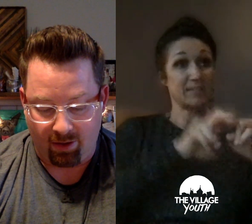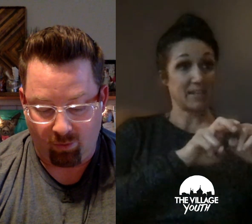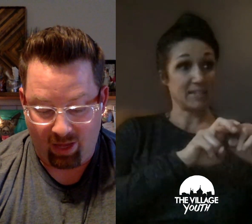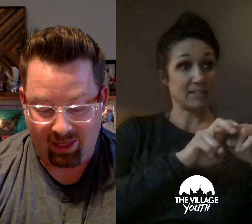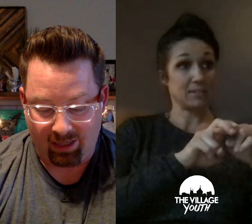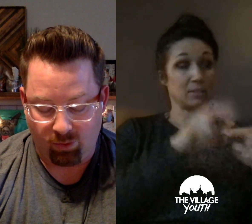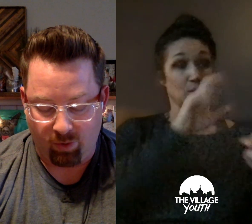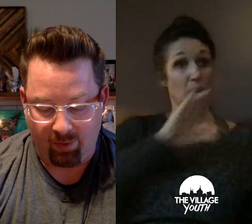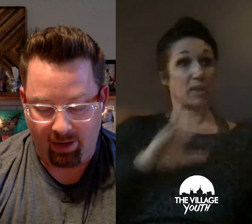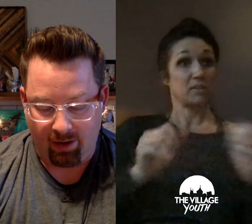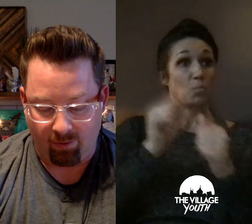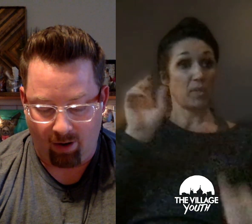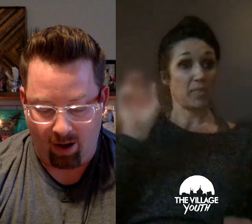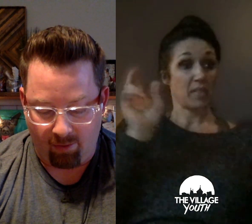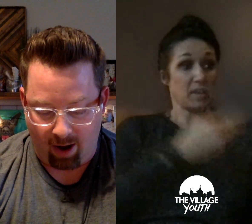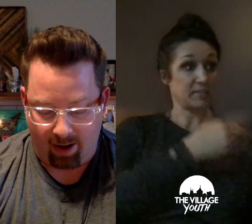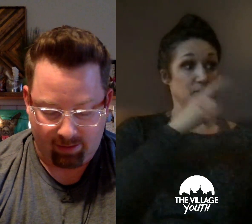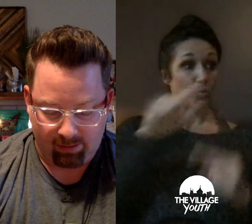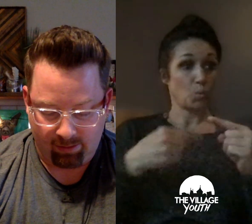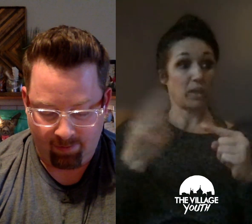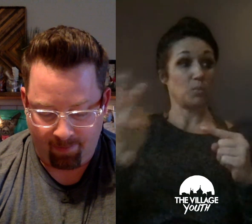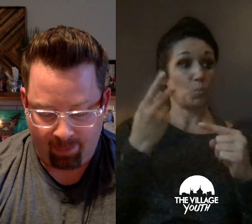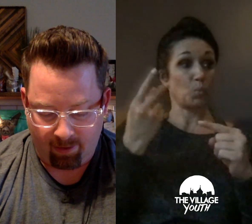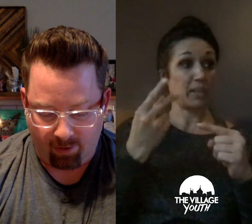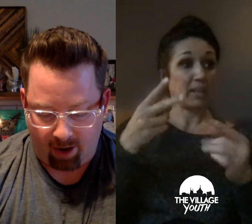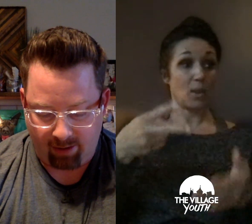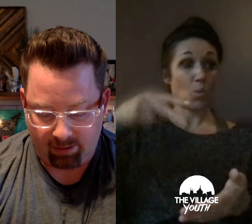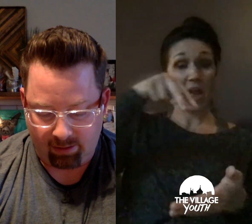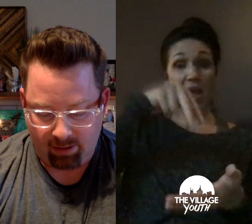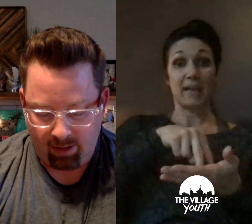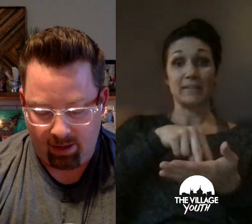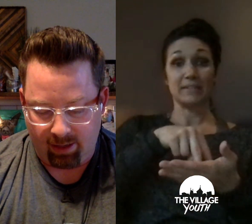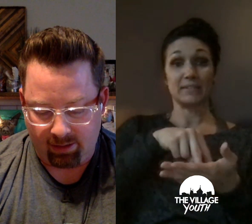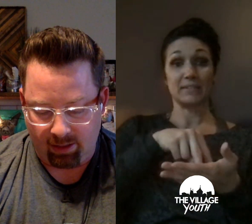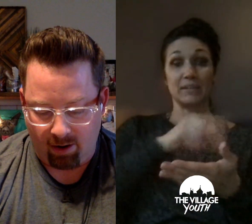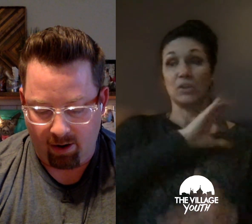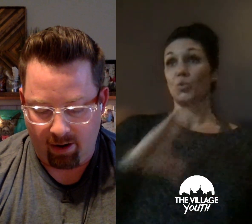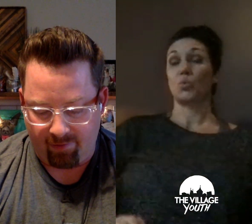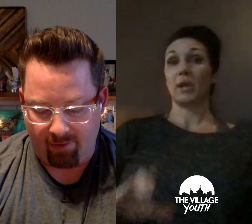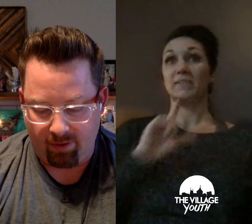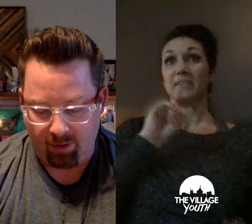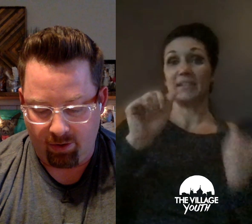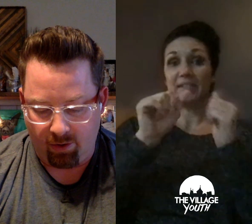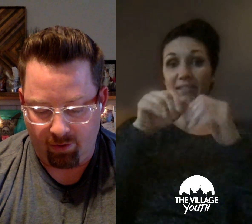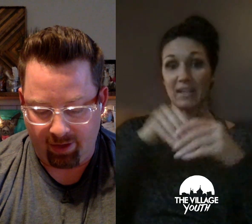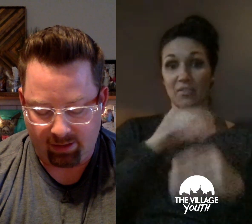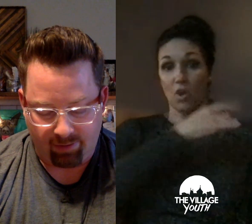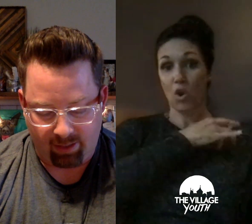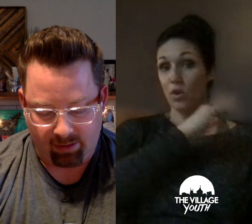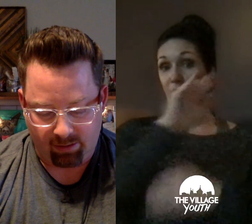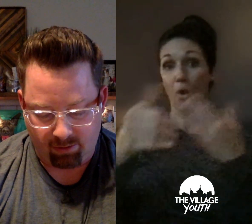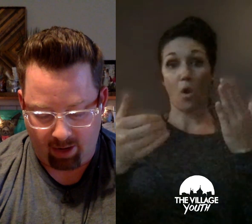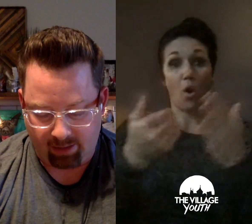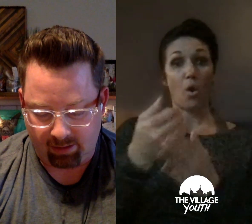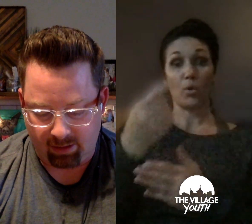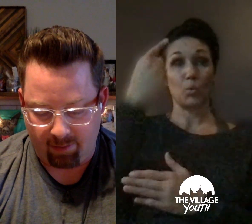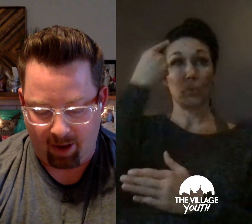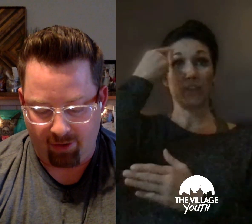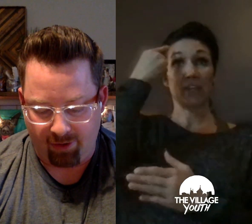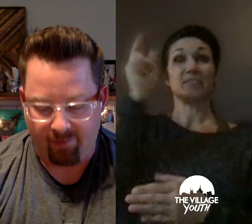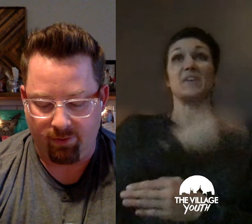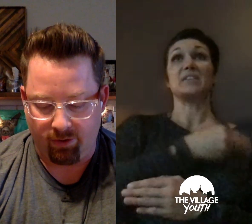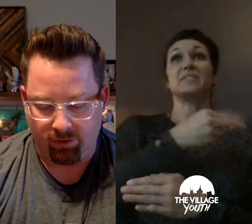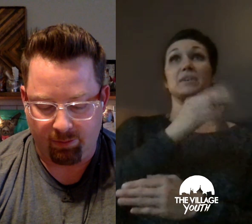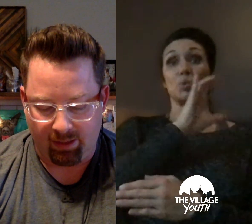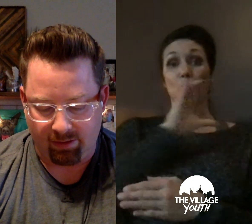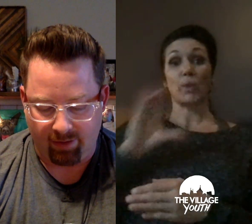is with us when we arise. Christ is in the heart of everyone who thinks of us. Christ is in the mouth